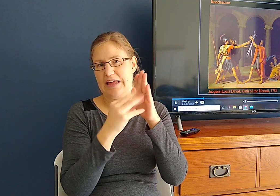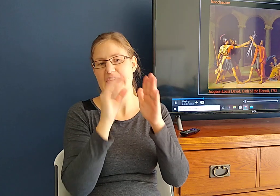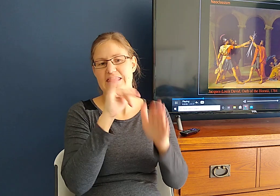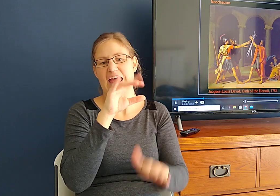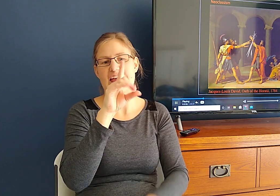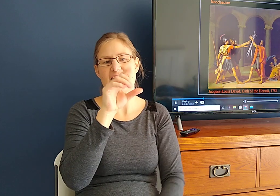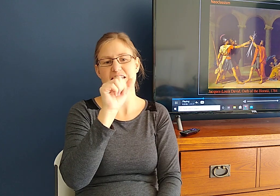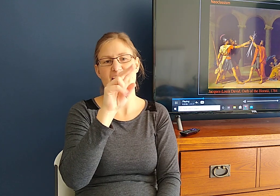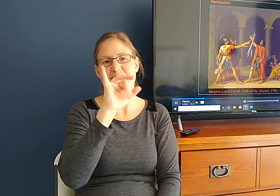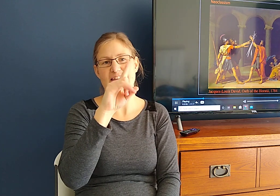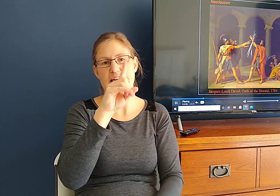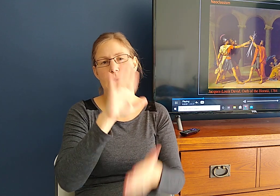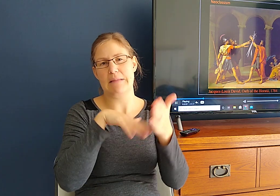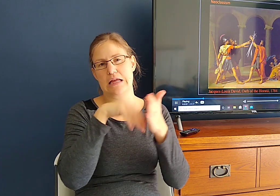painted.